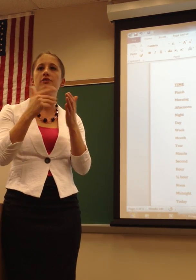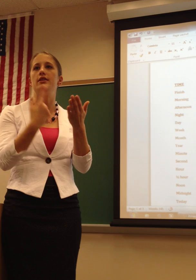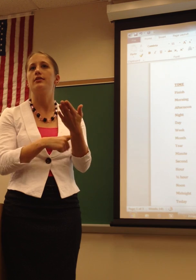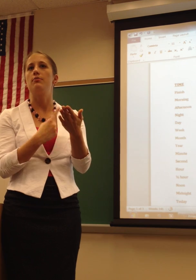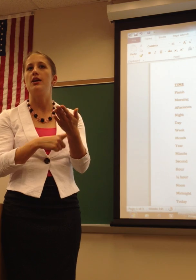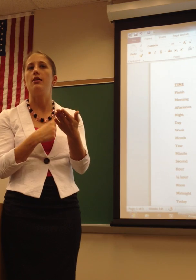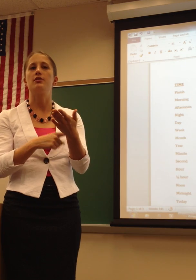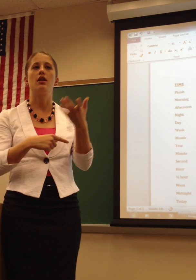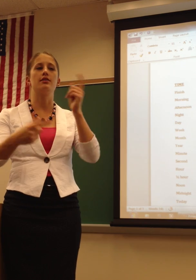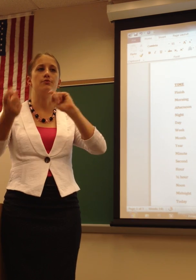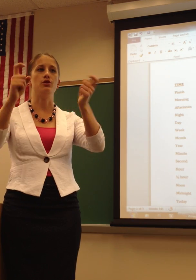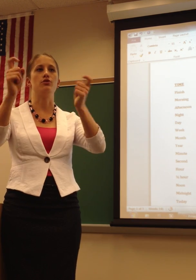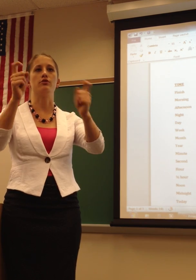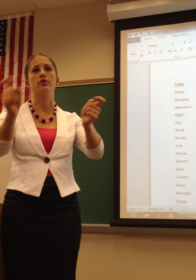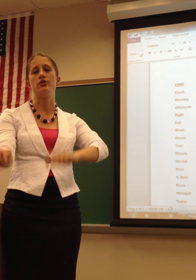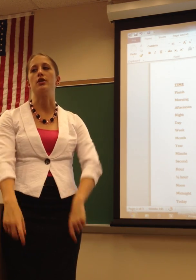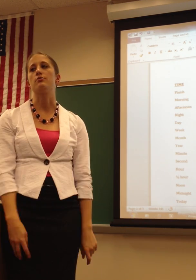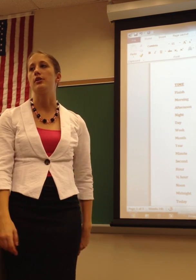Often, sometimes, a lot of times you can use those interchangeably.